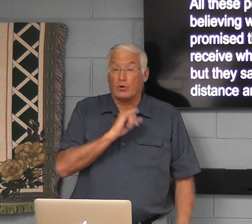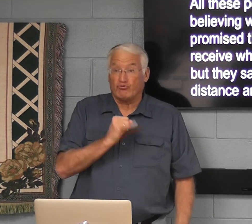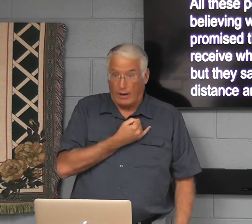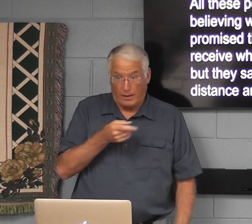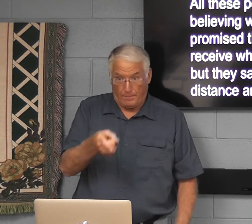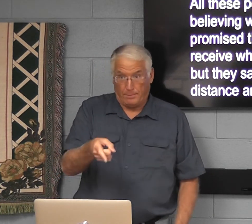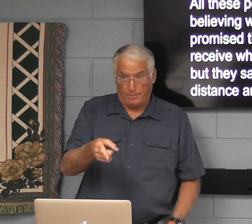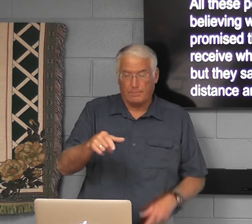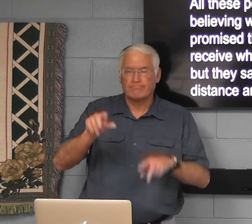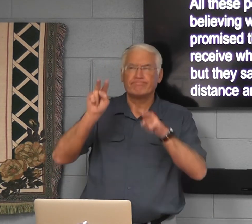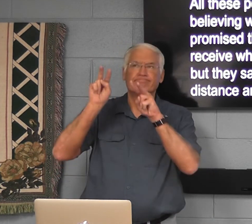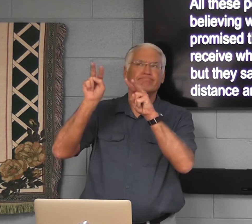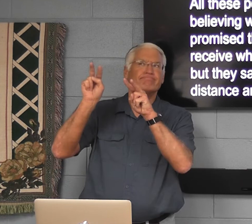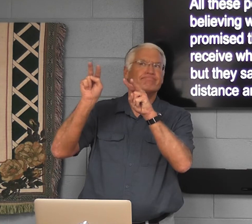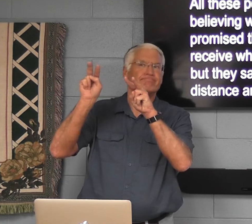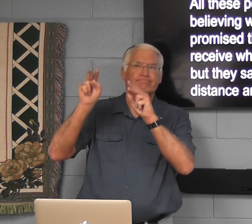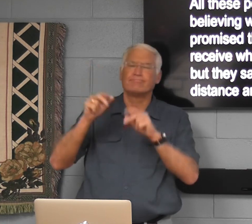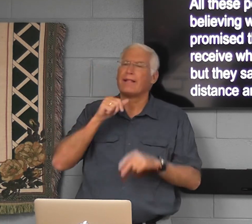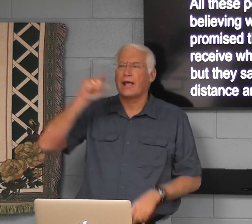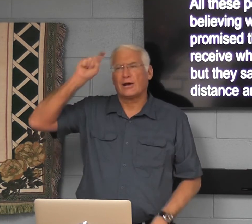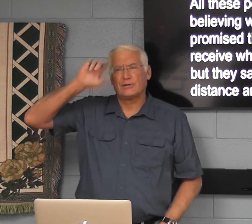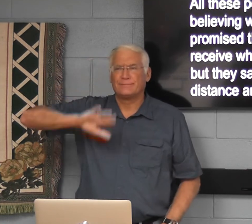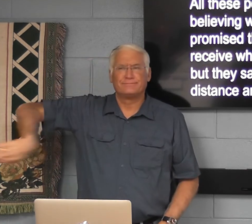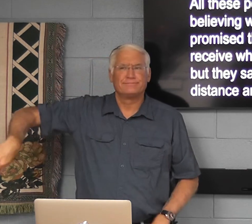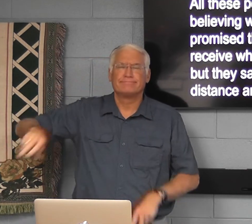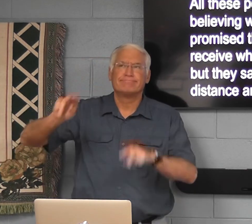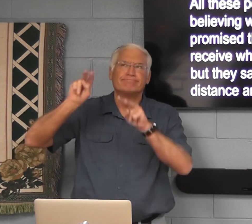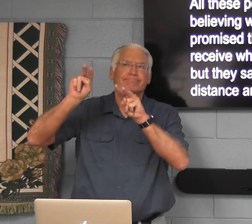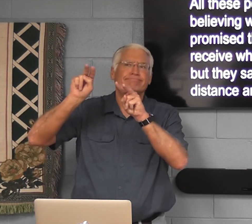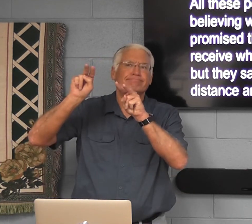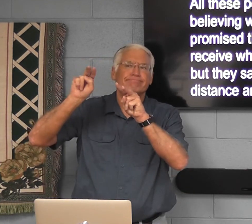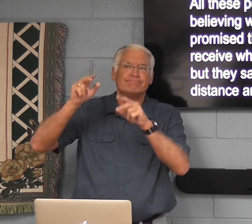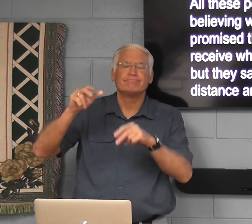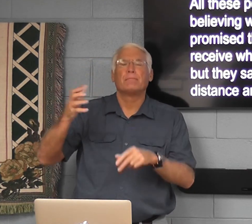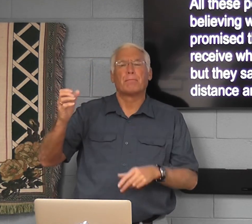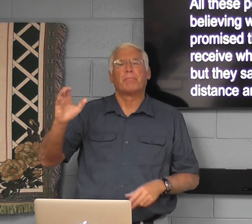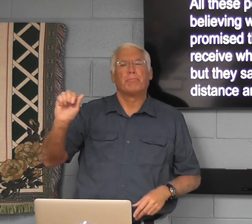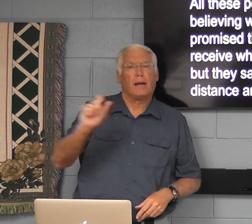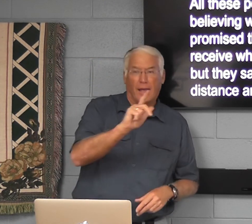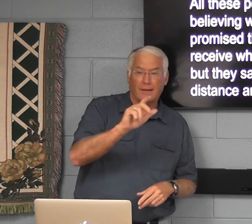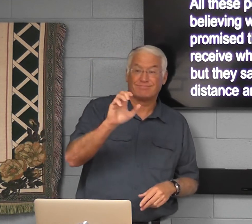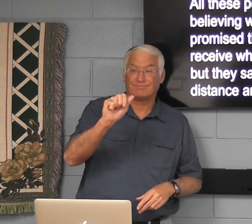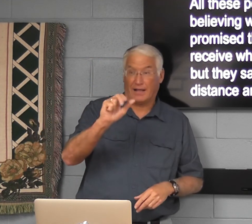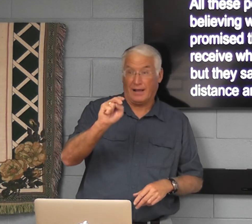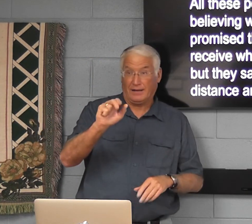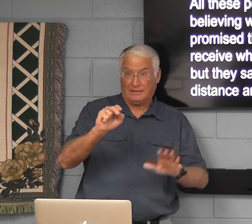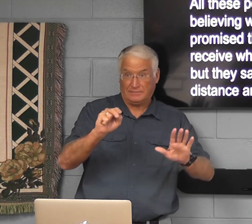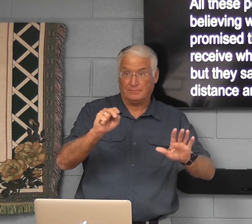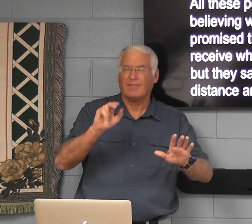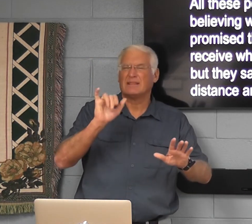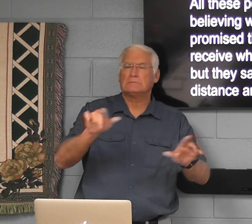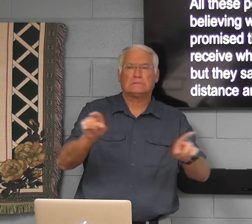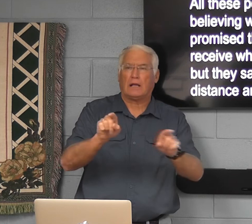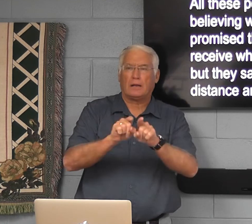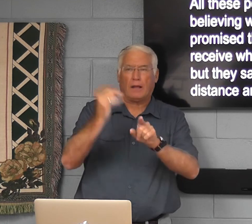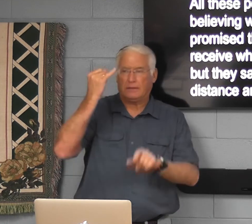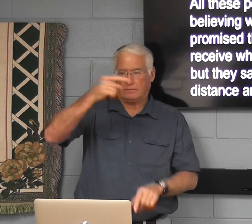So Jacob was looking forward to going back to Canaan.